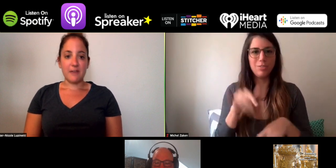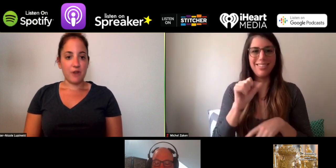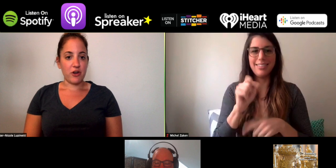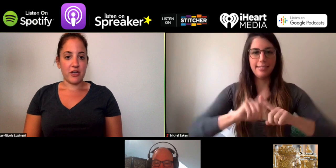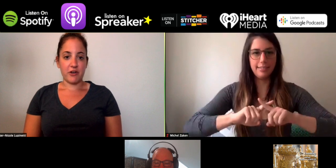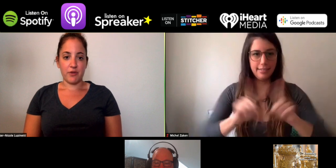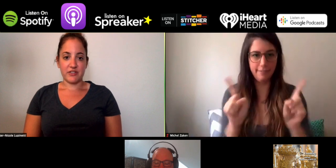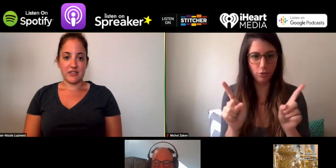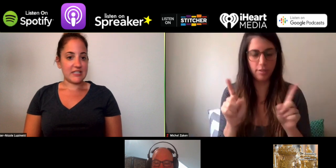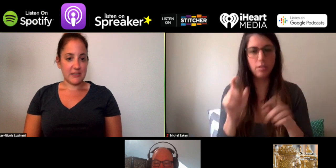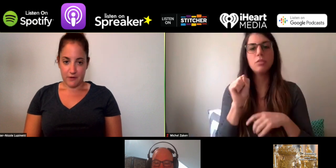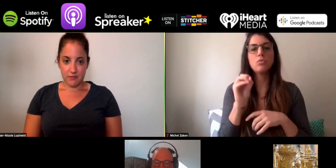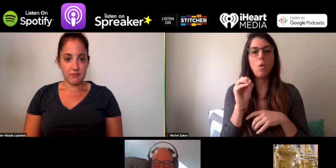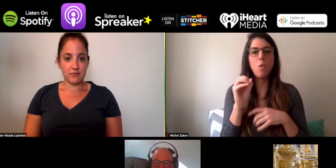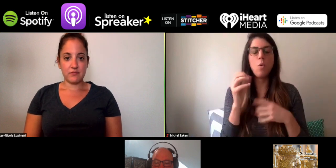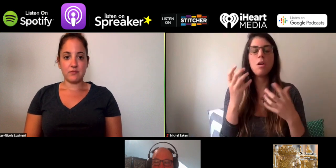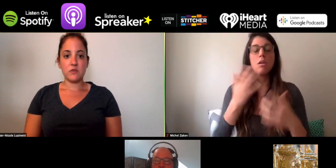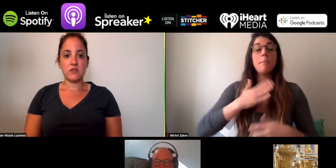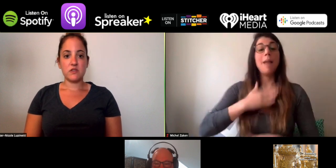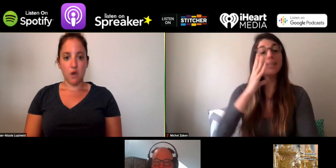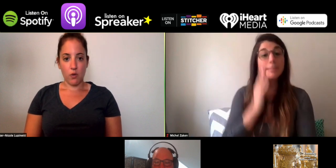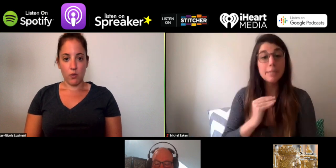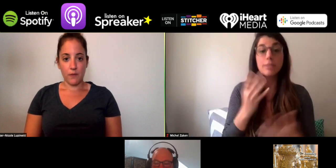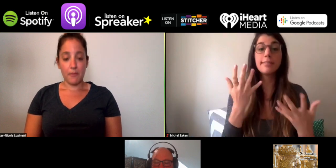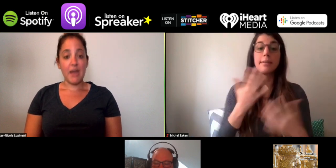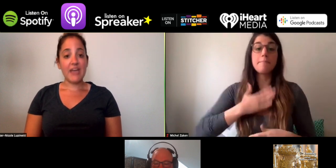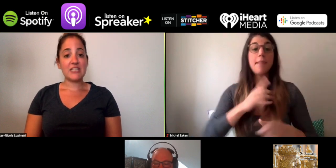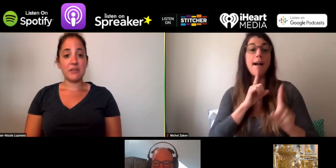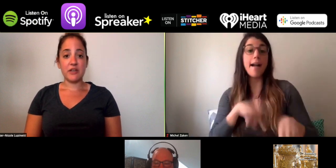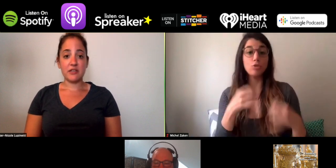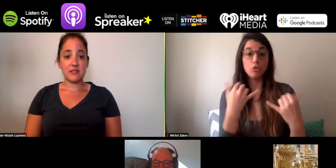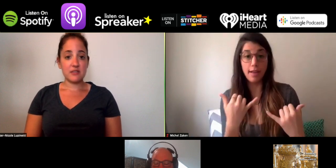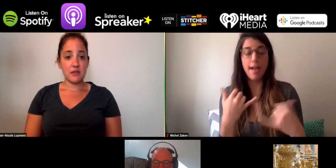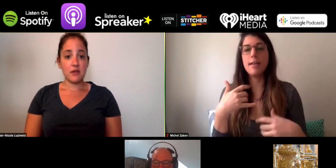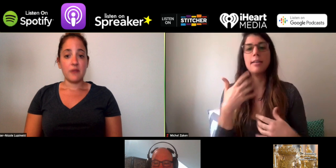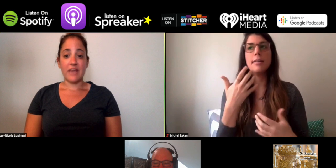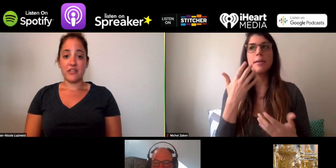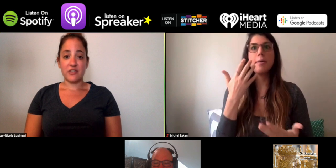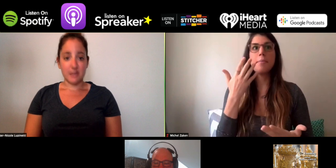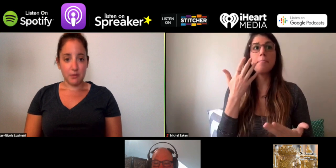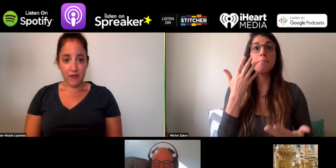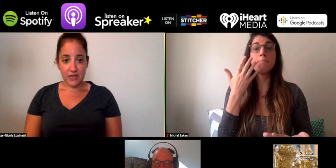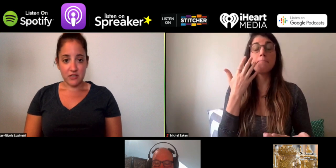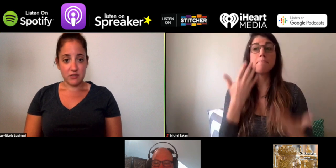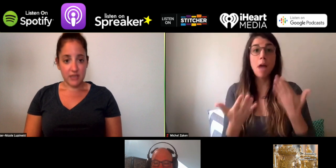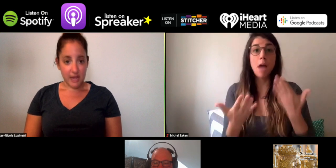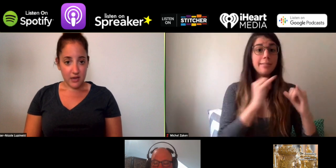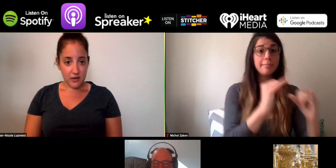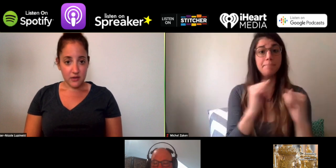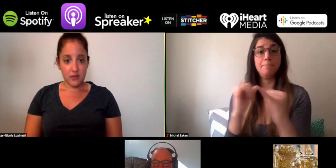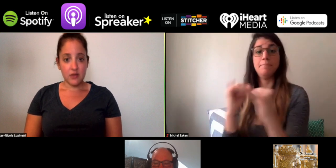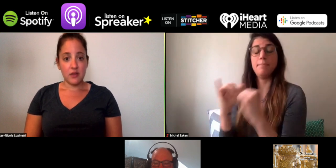every deaf and hard of hearing person is different. So my experience, the answers that I'm providing to you